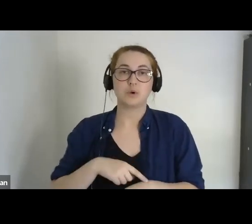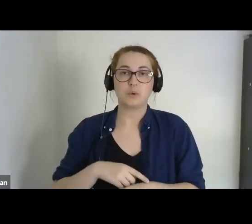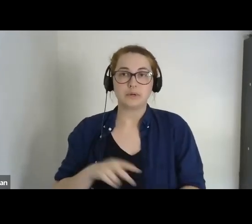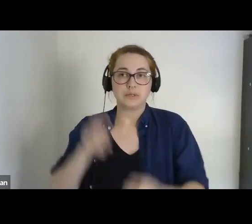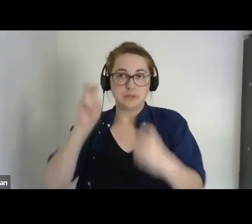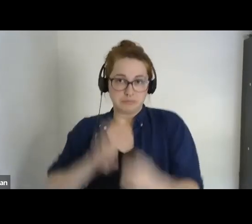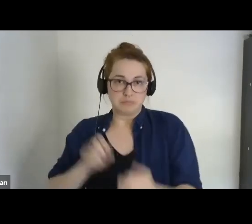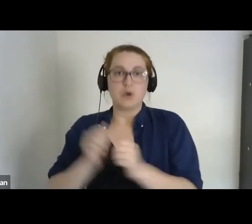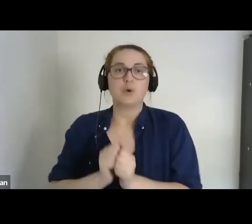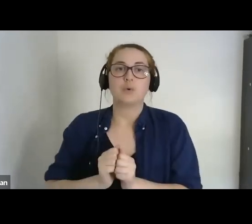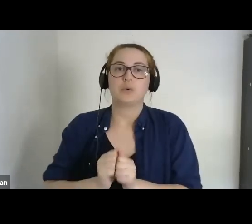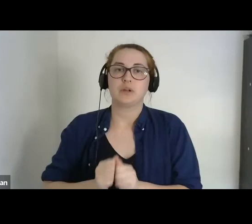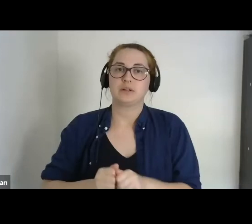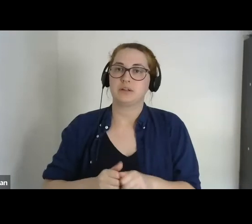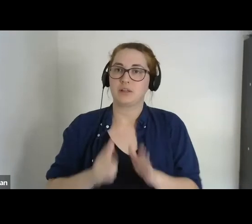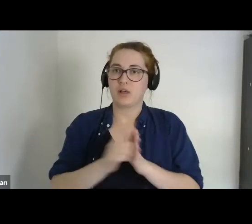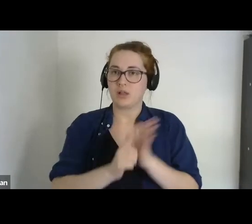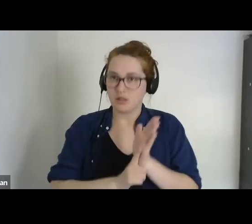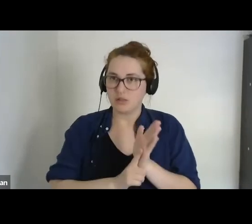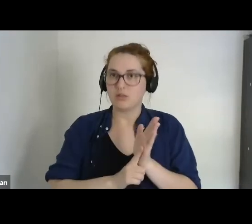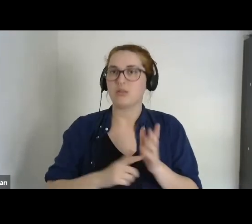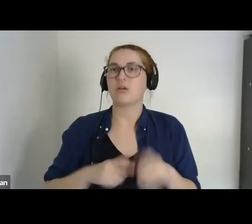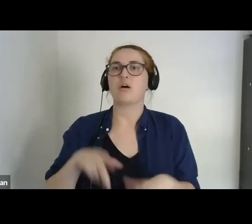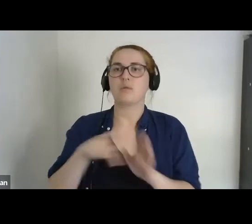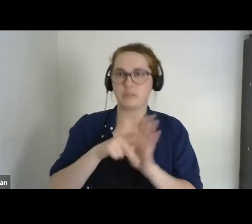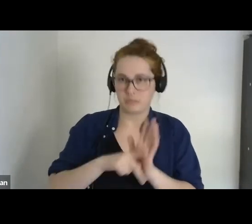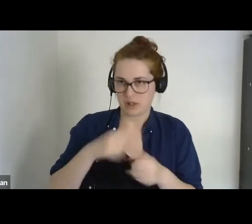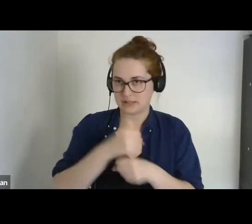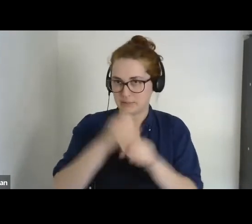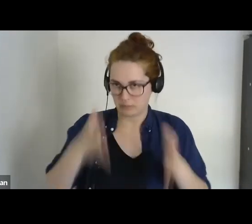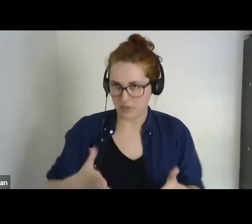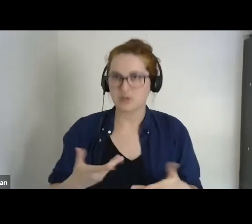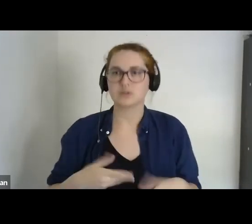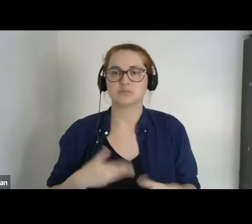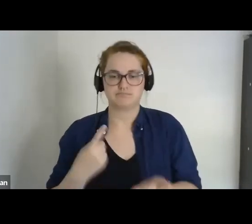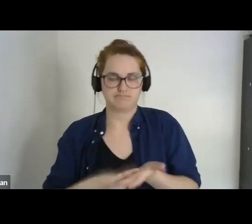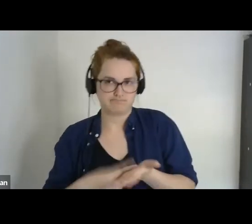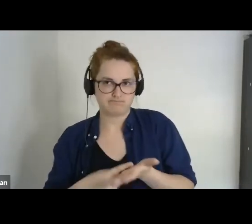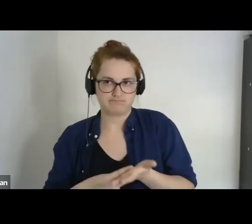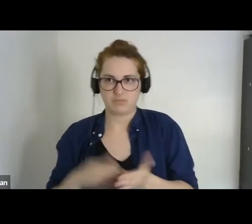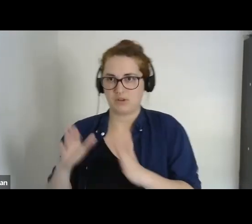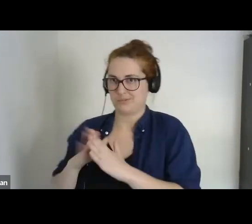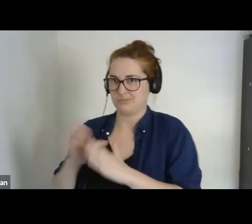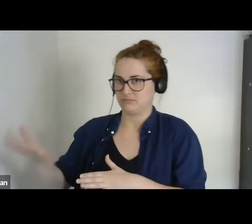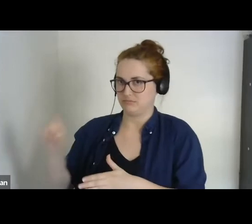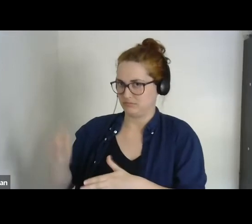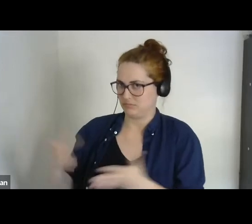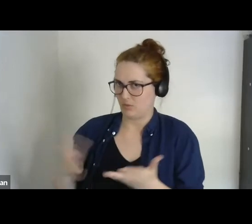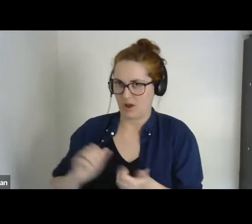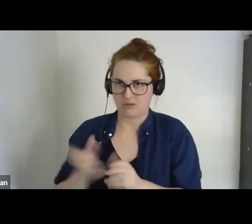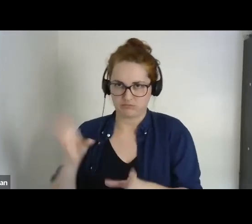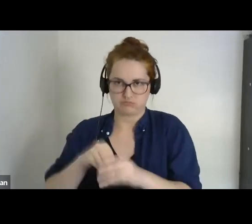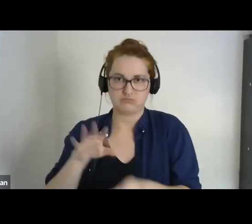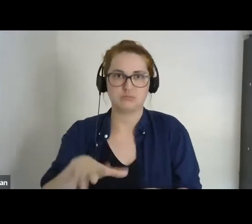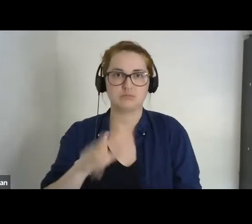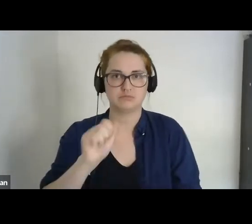to help them understand how they can improve laws and policies that affect people with disabilities. And we also do